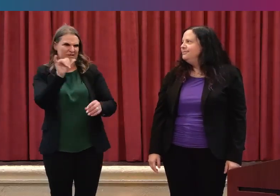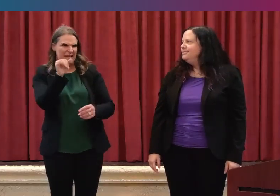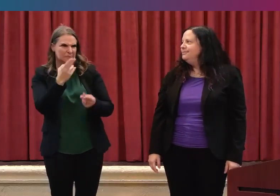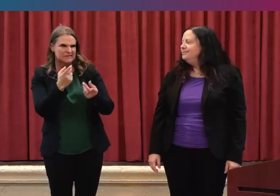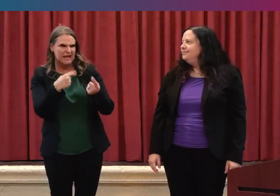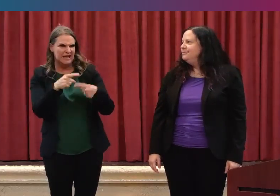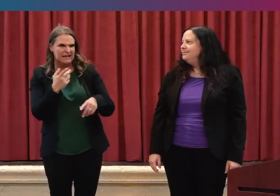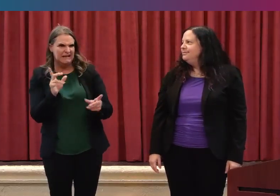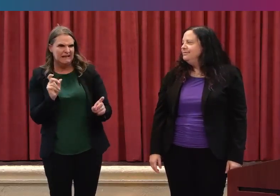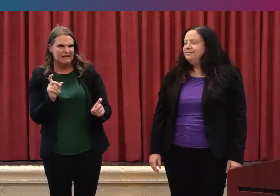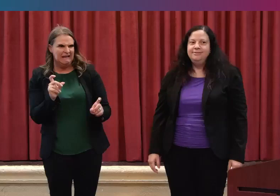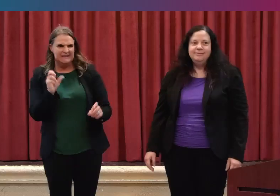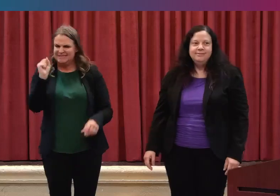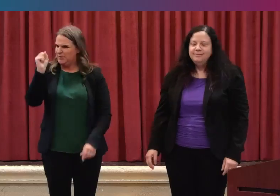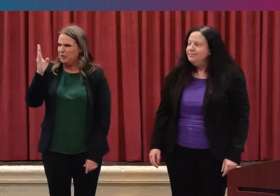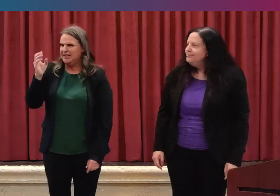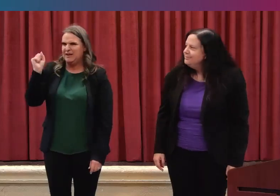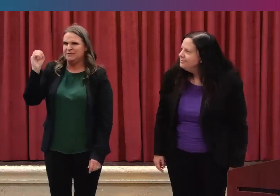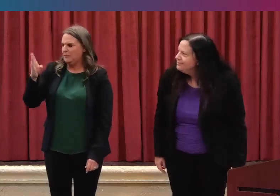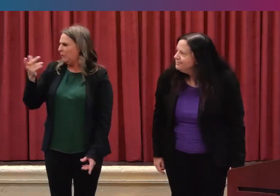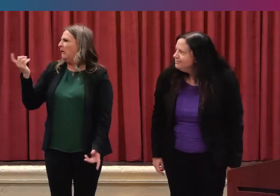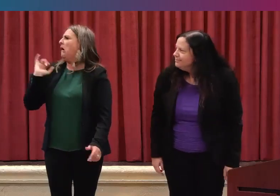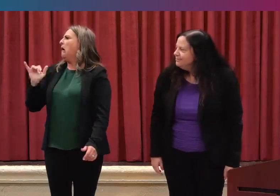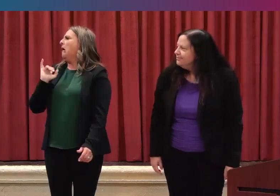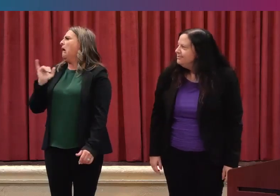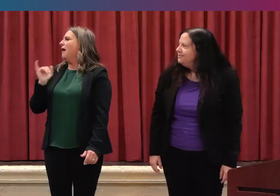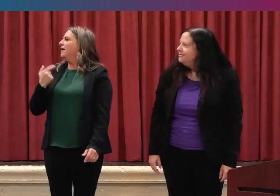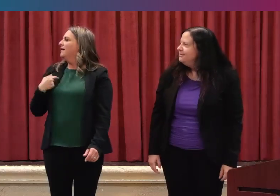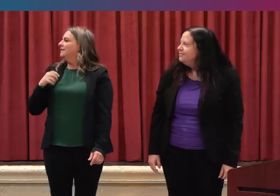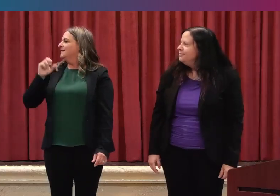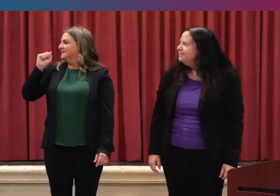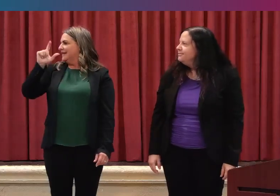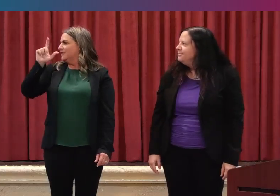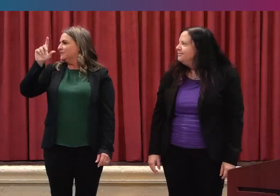San Bernardino, yeah. Santa Barbara, San Luis Obispo,